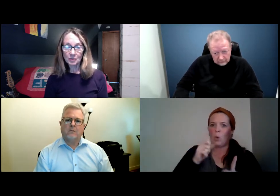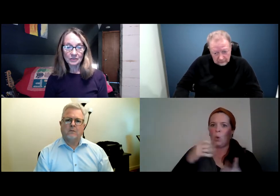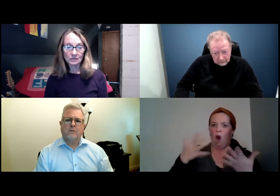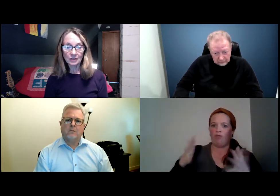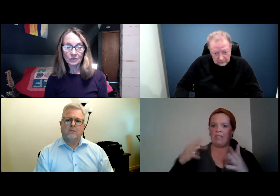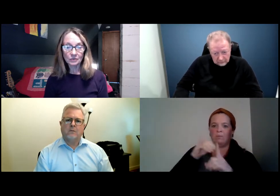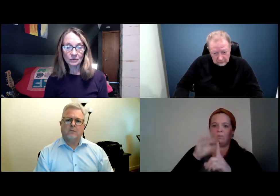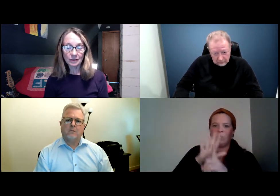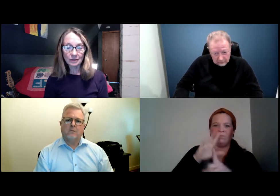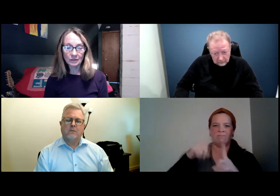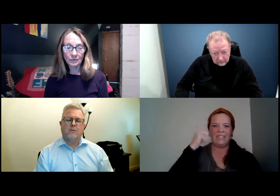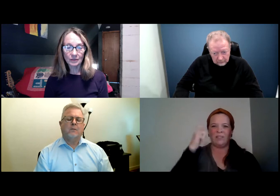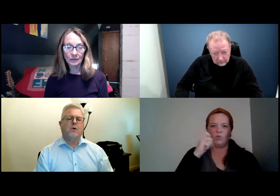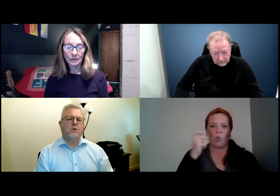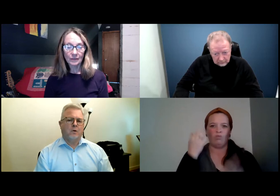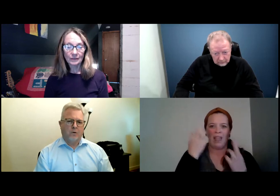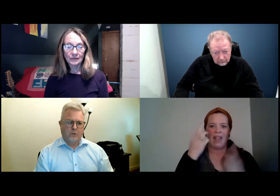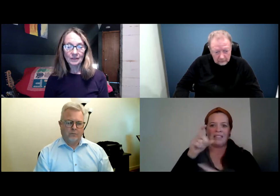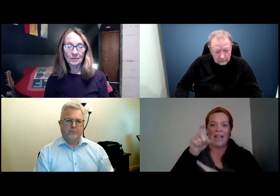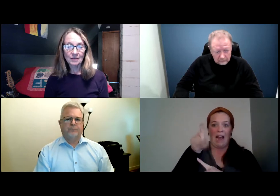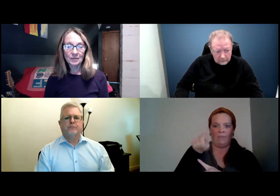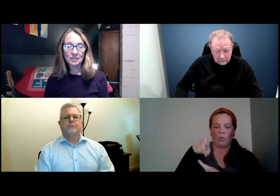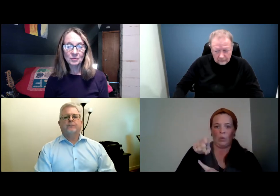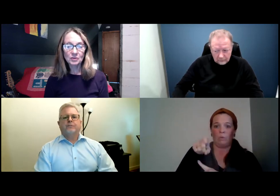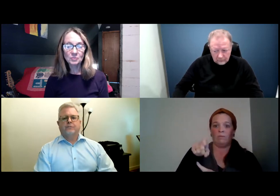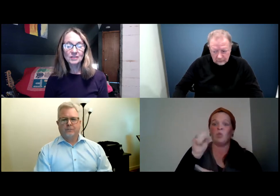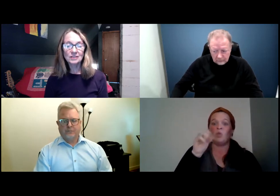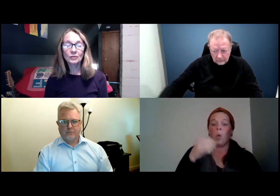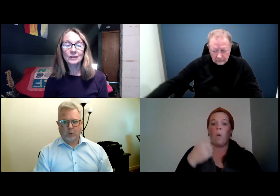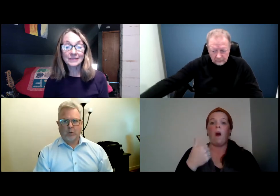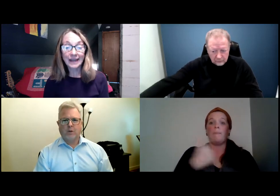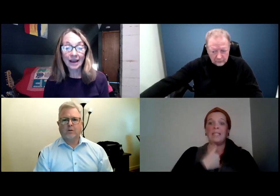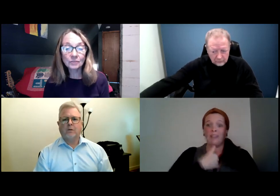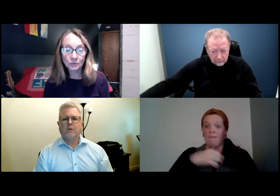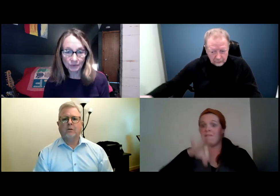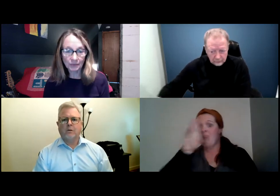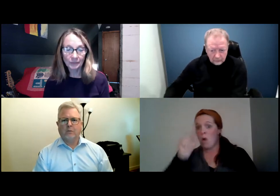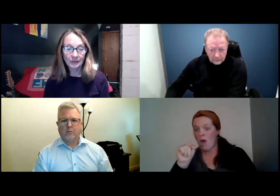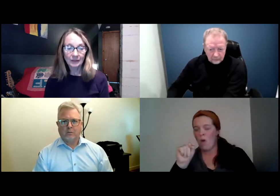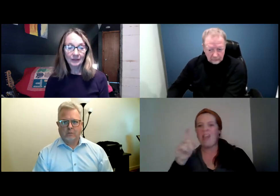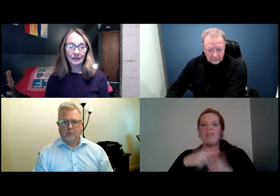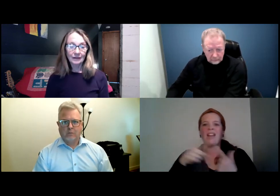test positive, they don't tell anyone that they may have been exposed because they don't realize they have to.